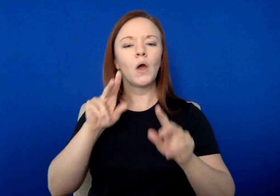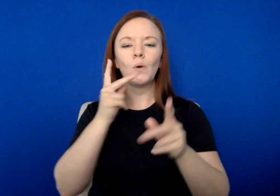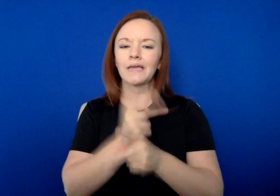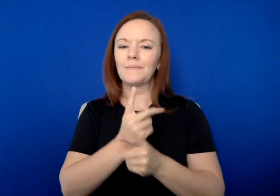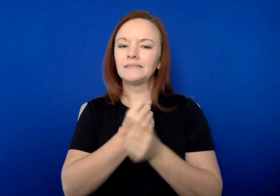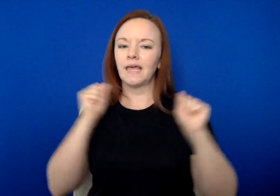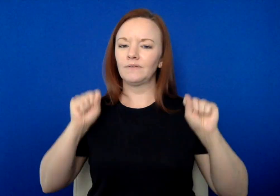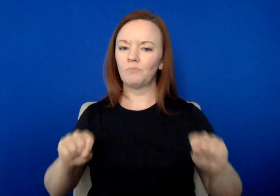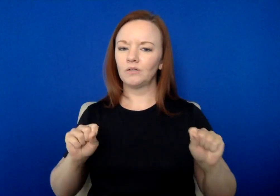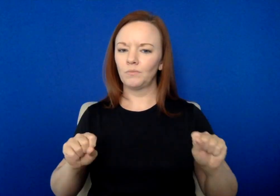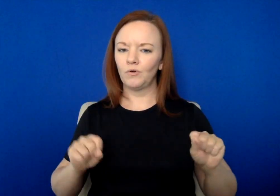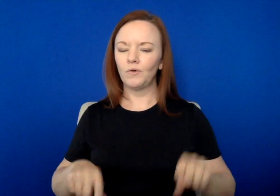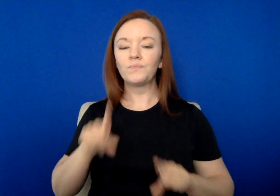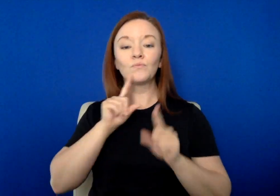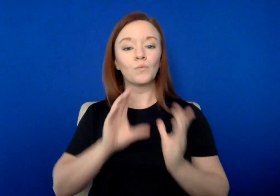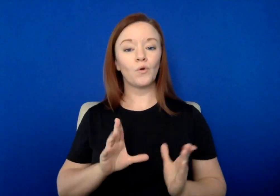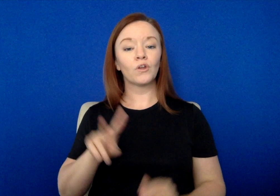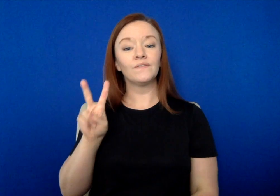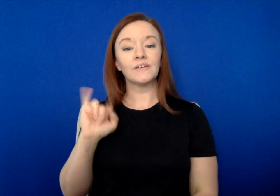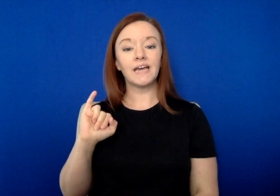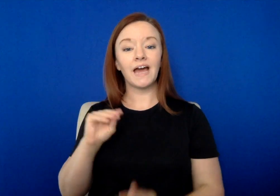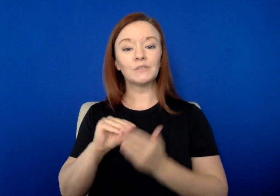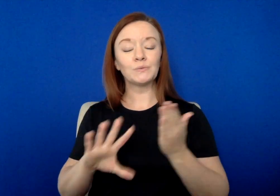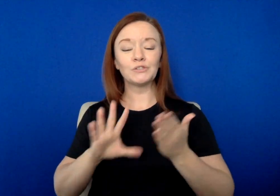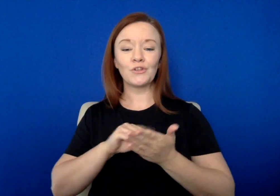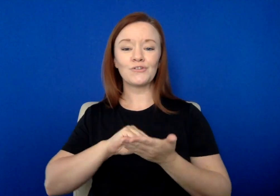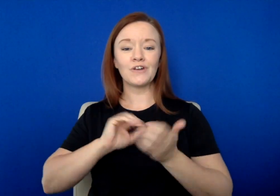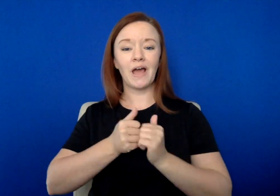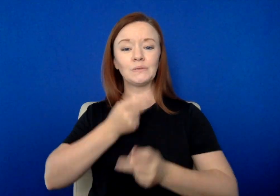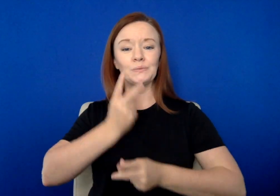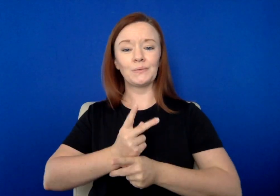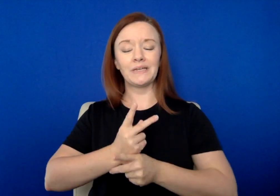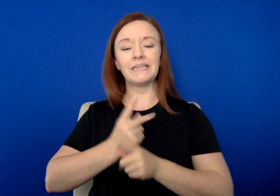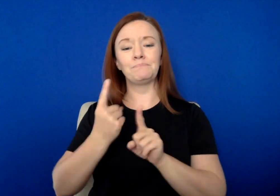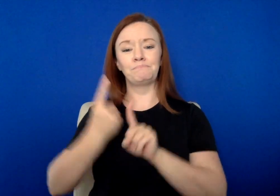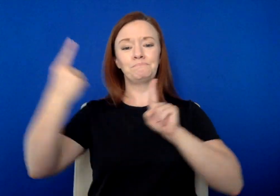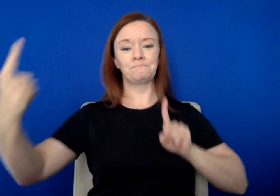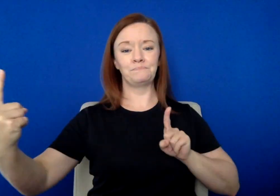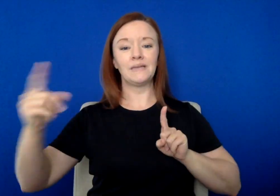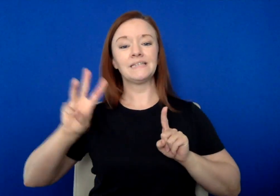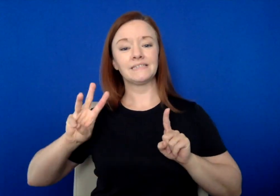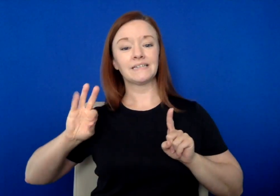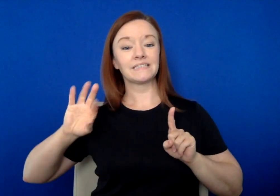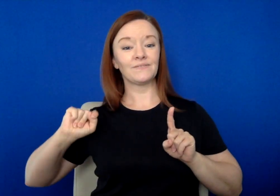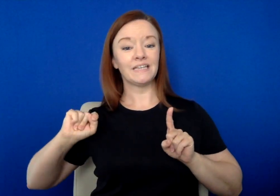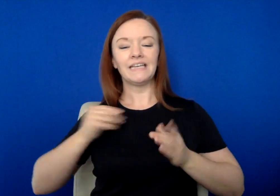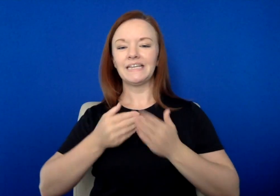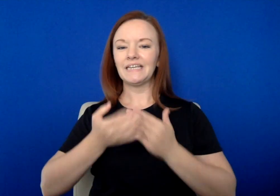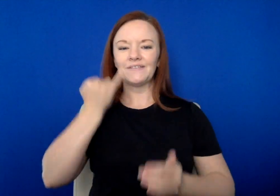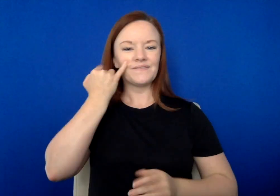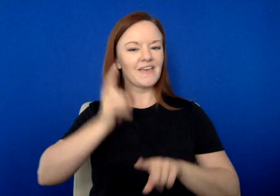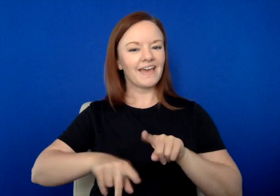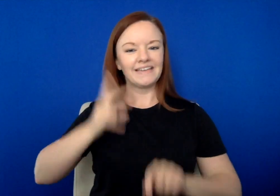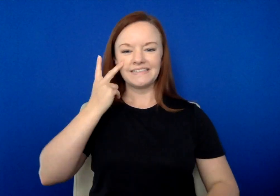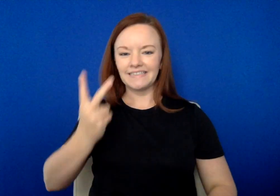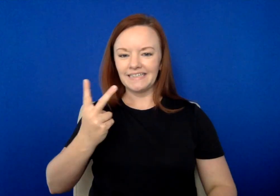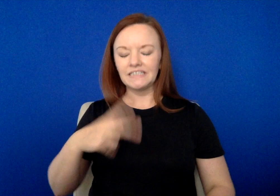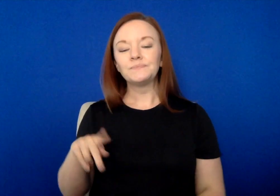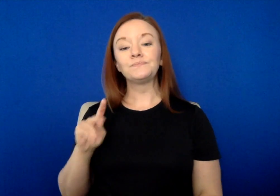possible. And visually impaired students will learn how to keep a safe distance from their friends and teachers, even if they can't see them. One of the